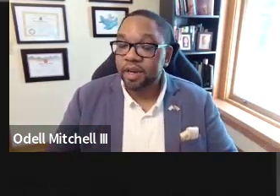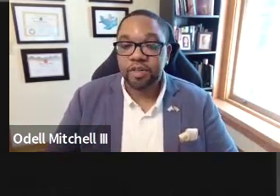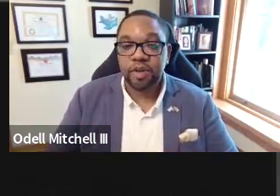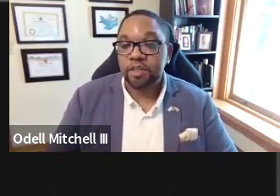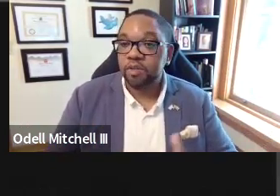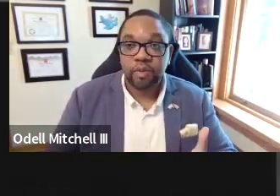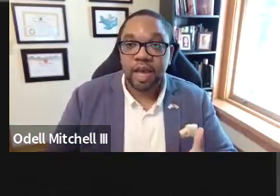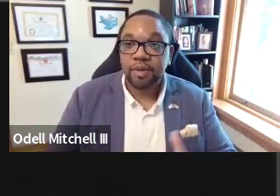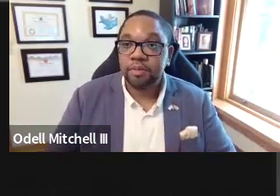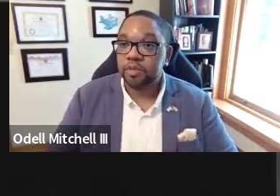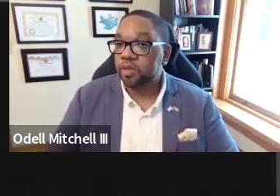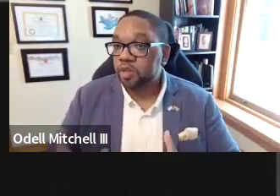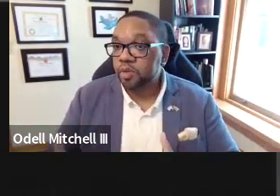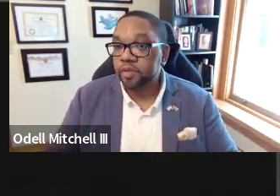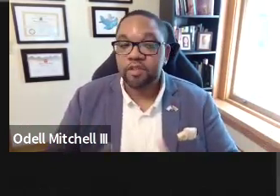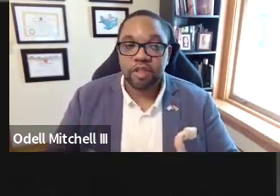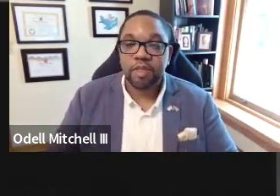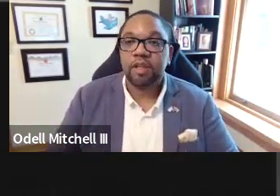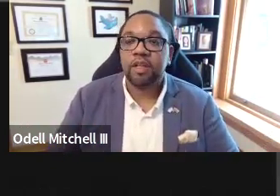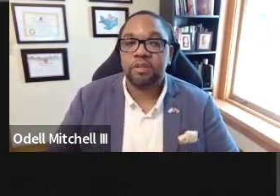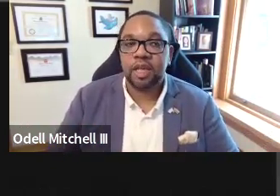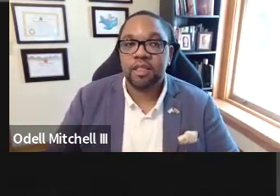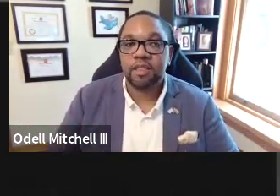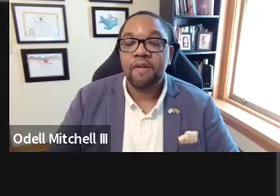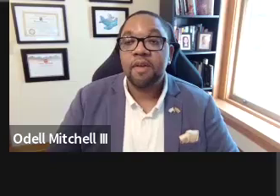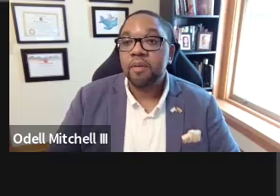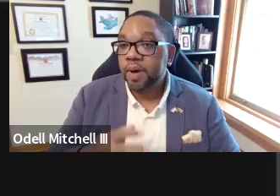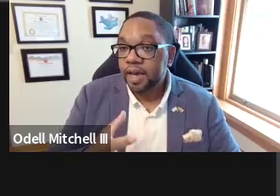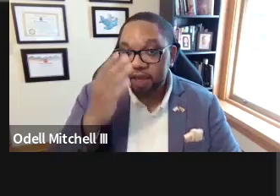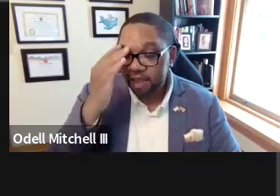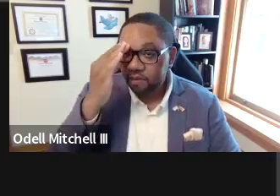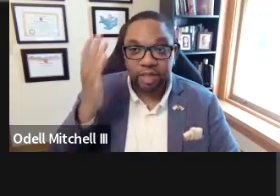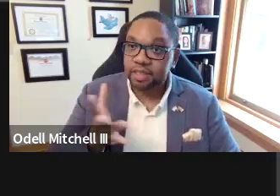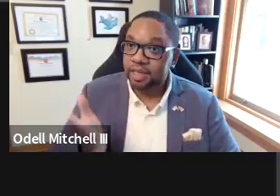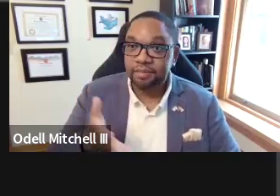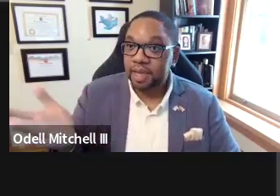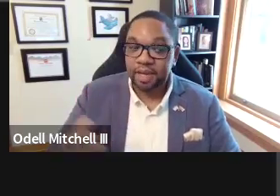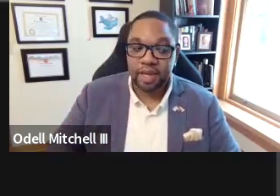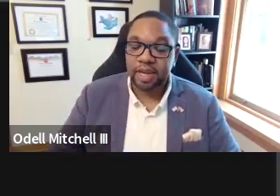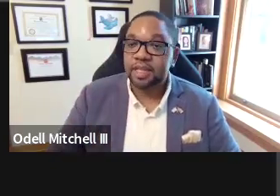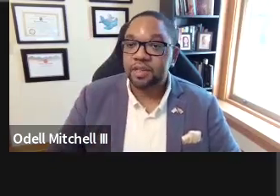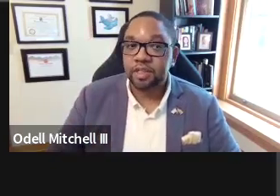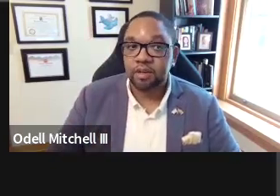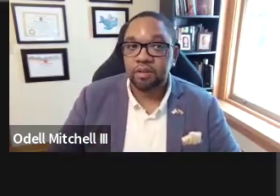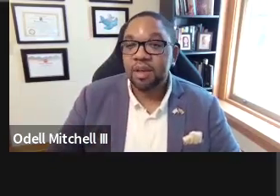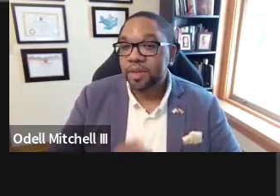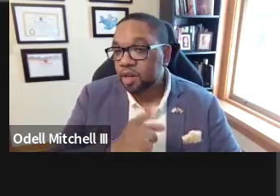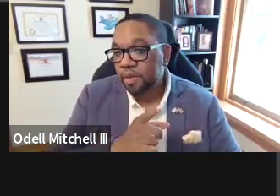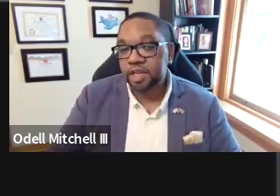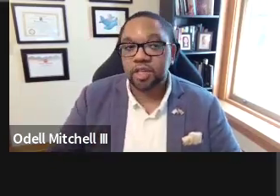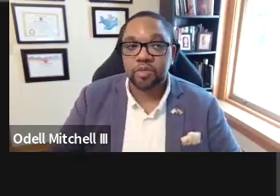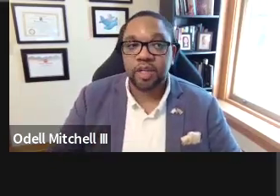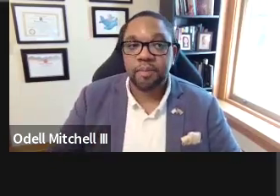delivery that you're doing. So 3 albums or 2 movies or something along those lines. But, and then once it's done, maybe it ends on its own.